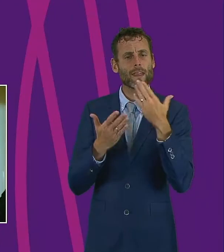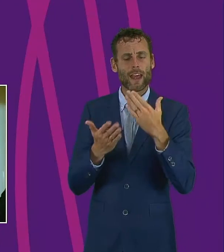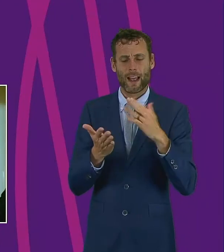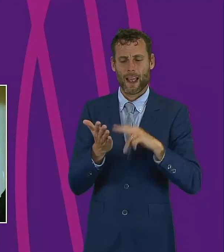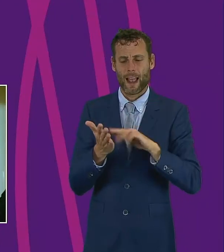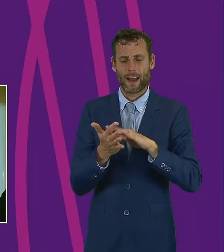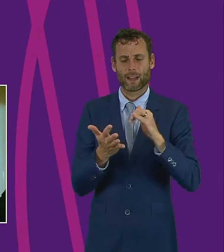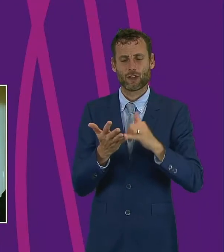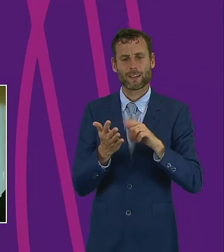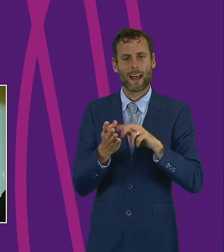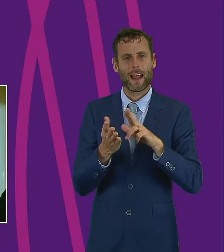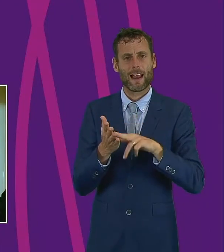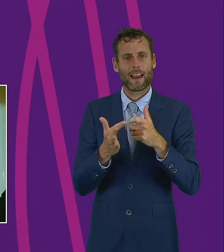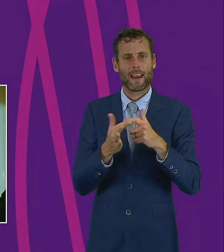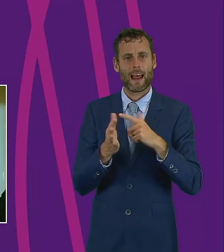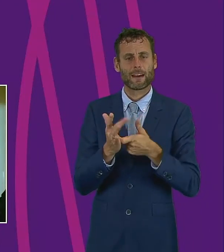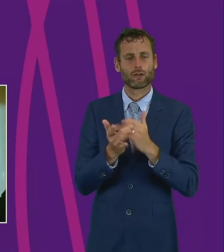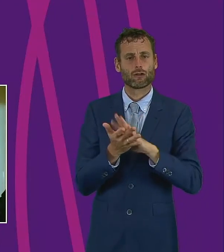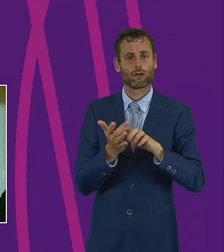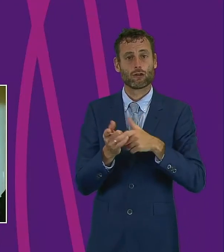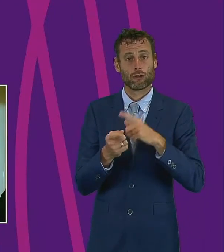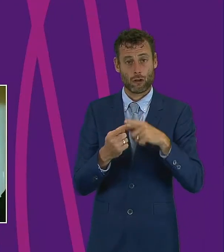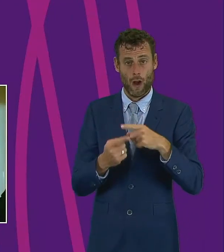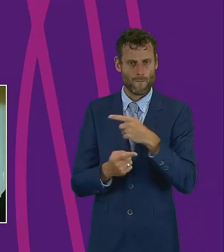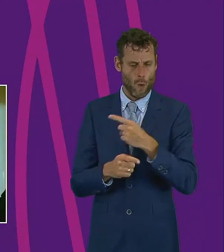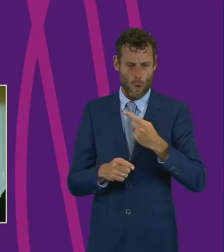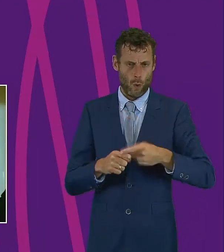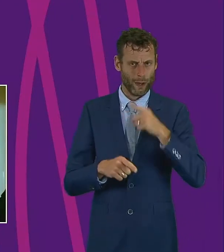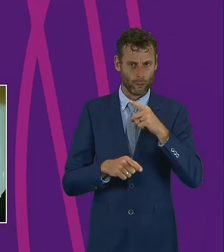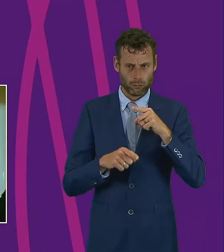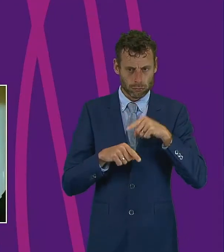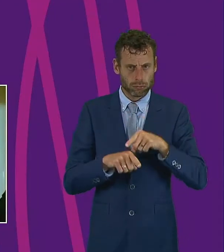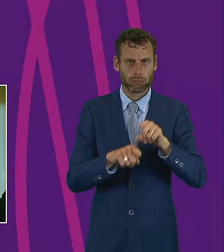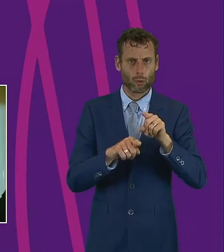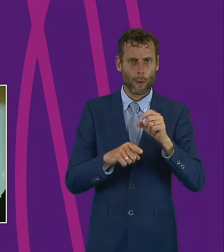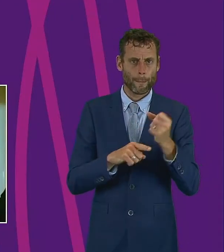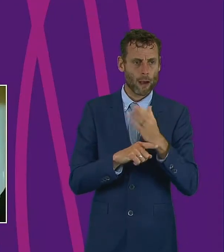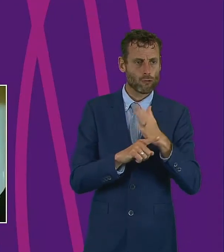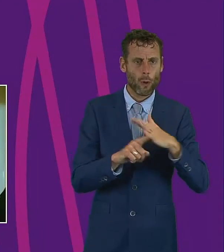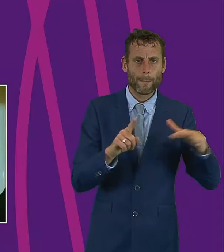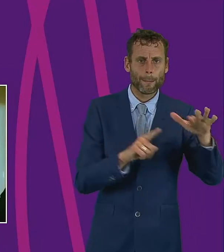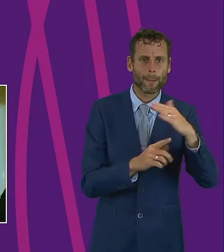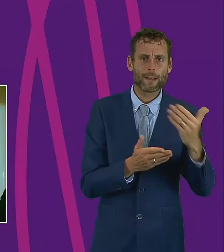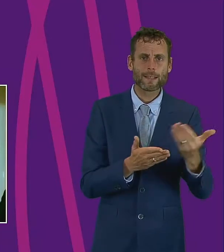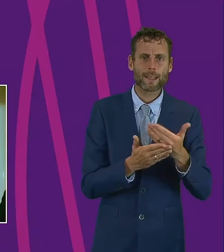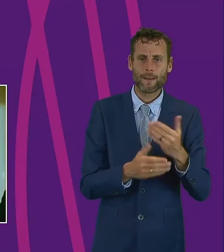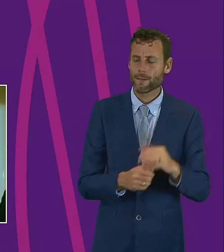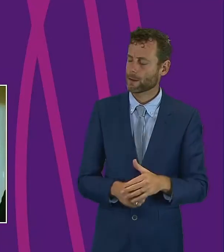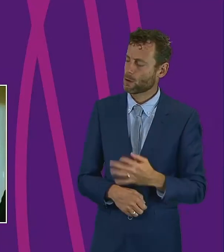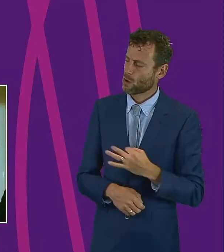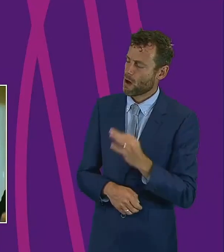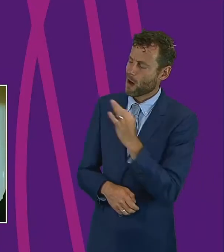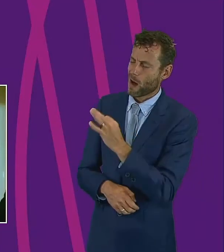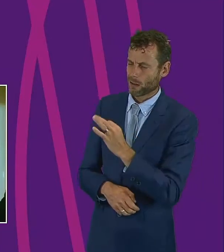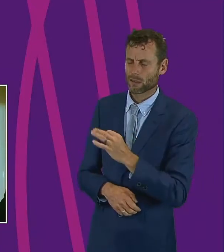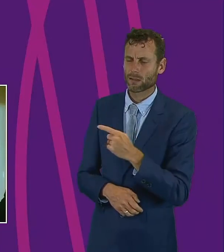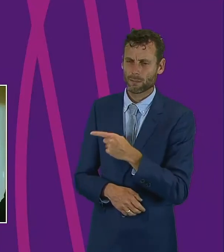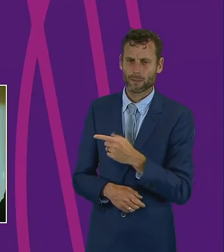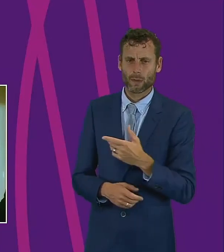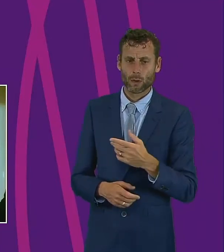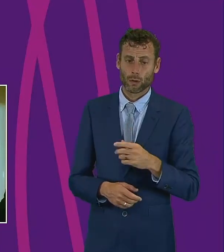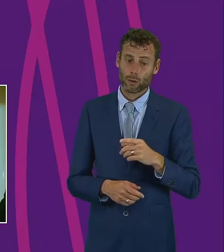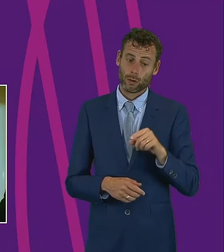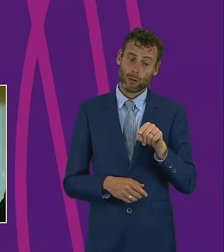keeping elected representatives and the public up to date. Can I ask the First Minister what action has been taken to ensure the safety of school pupils where